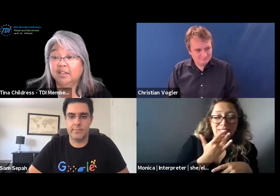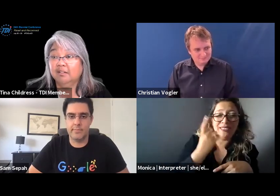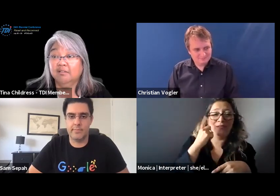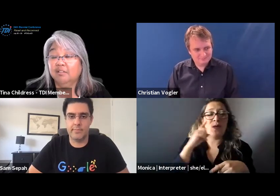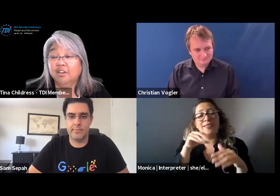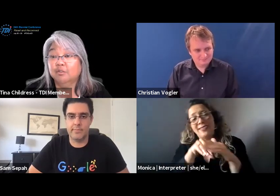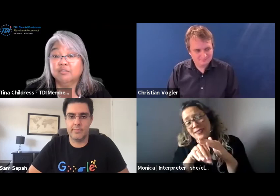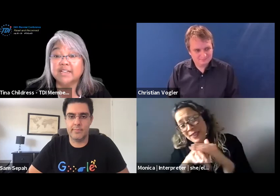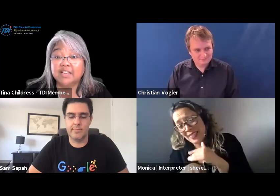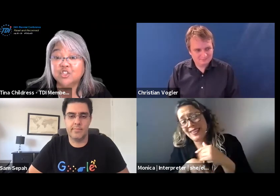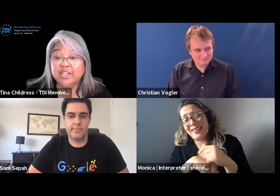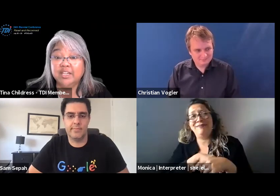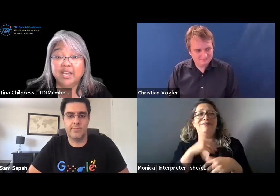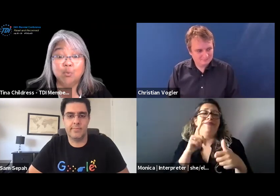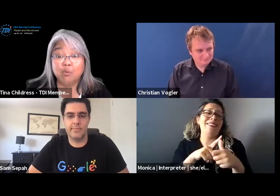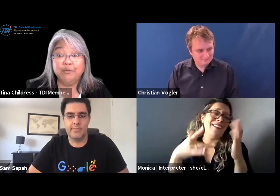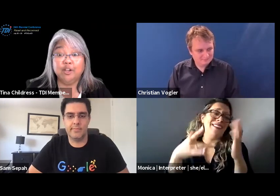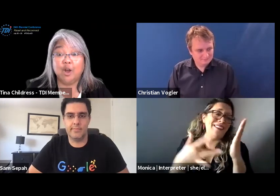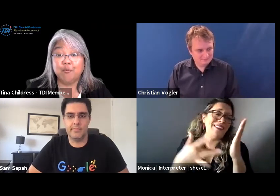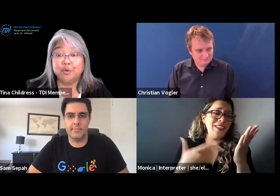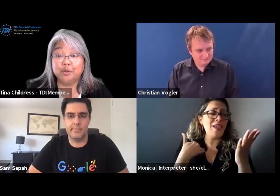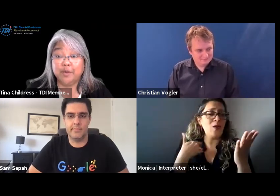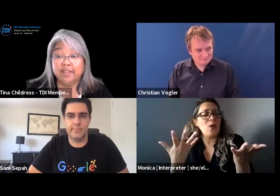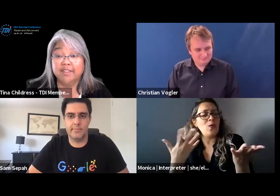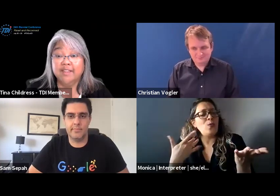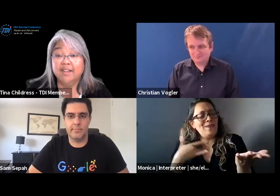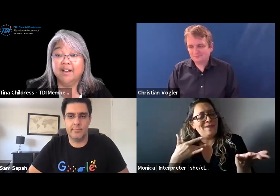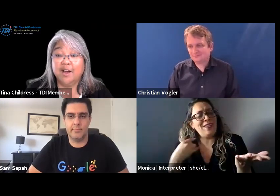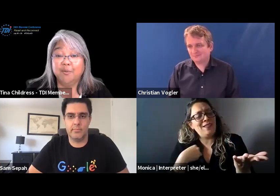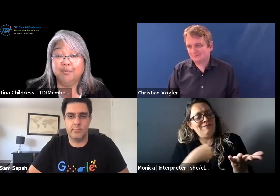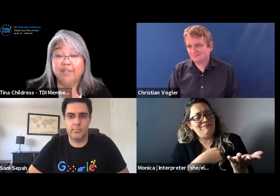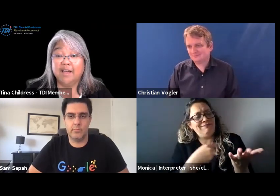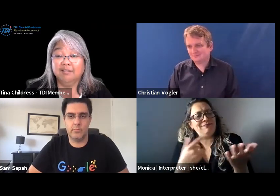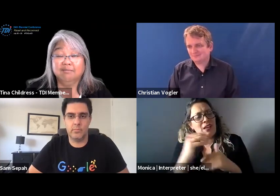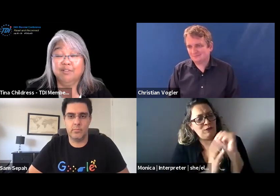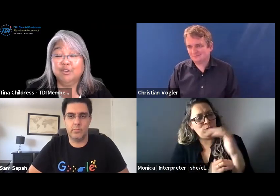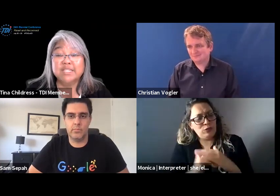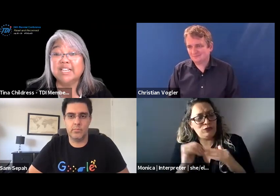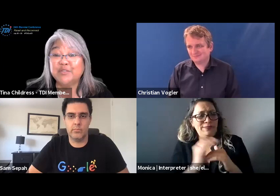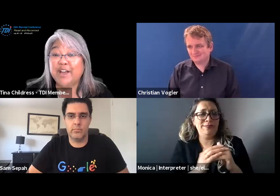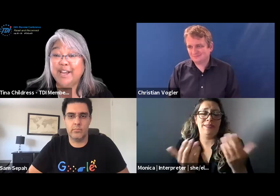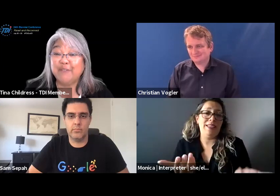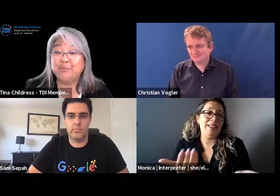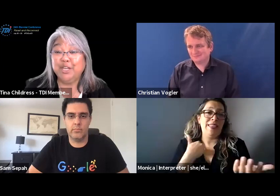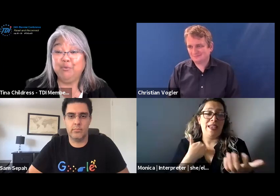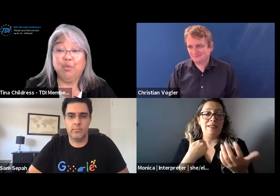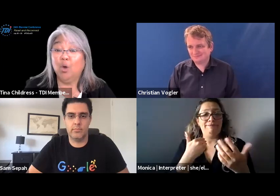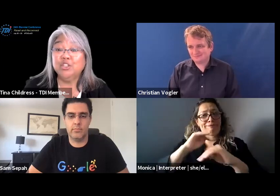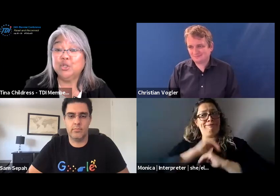accessibility, technology, and what we feel comfortable with. That satisfying everybody with one